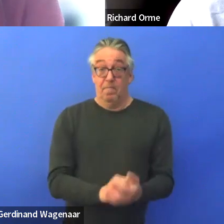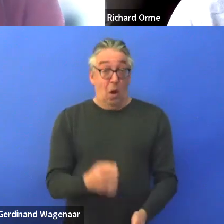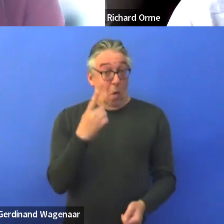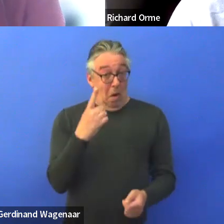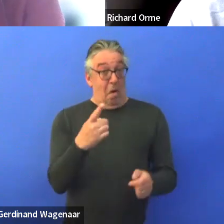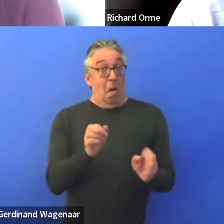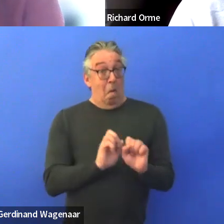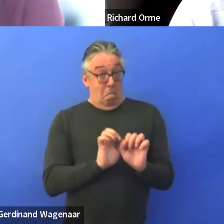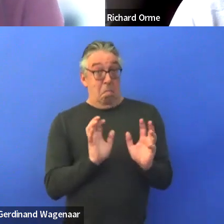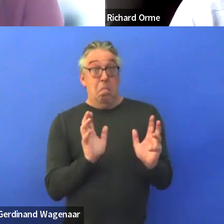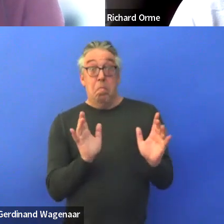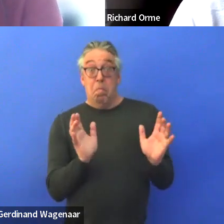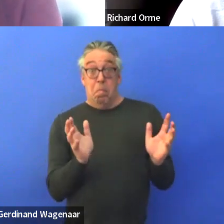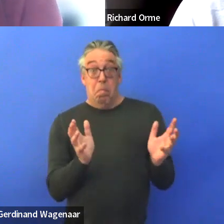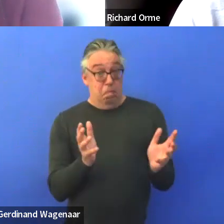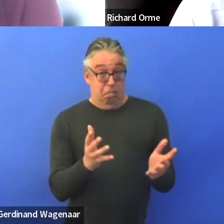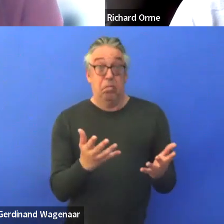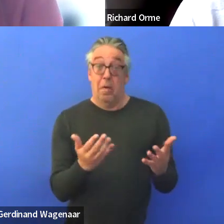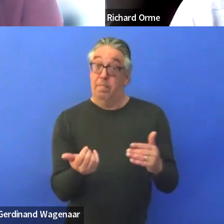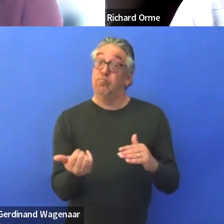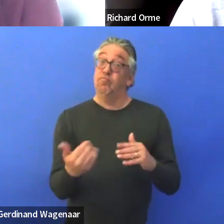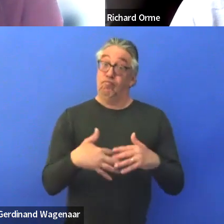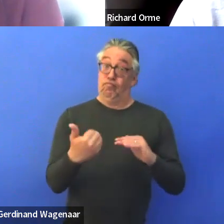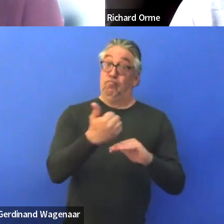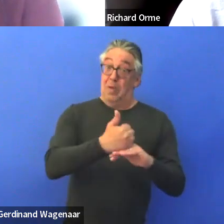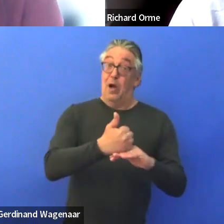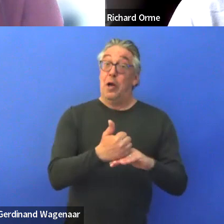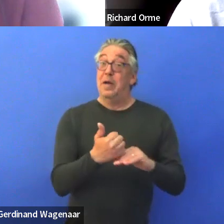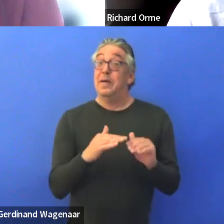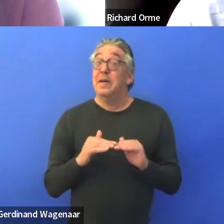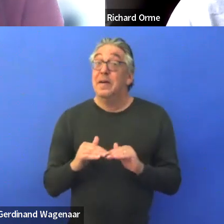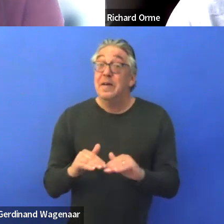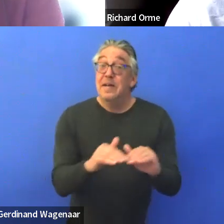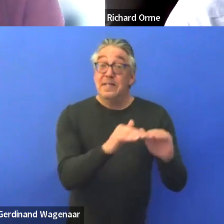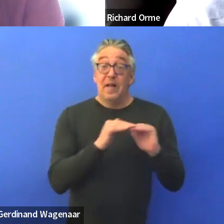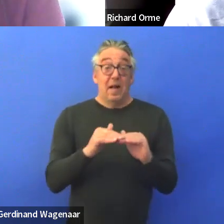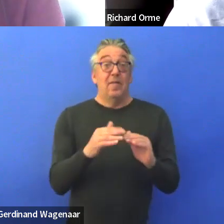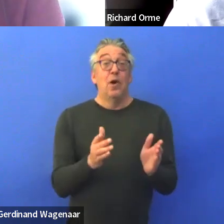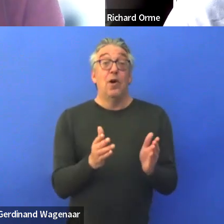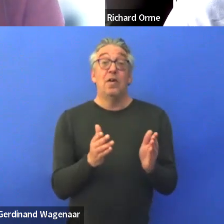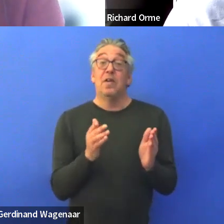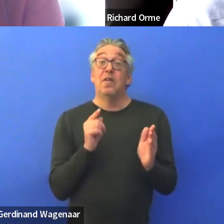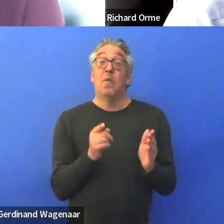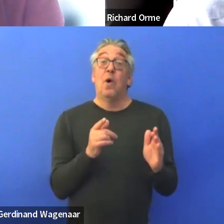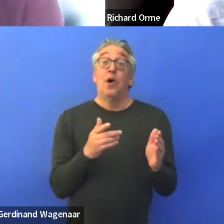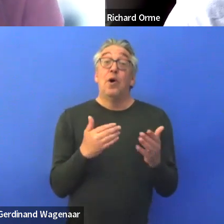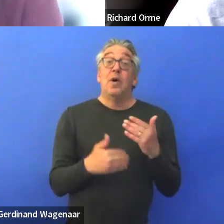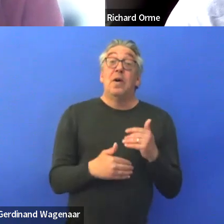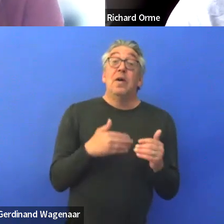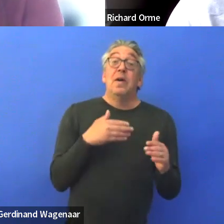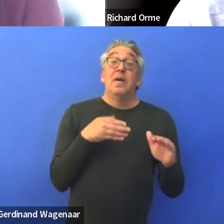the default format for electronic books, which is more accessible for persons with disabilities, and this is